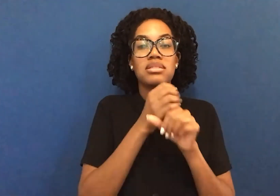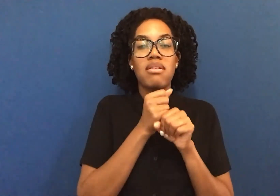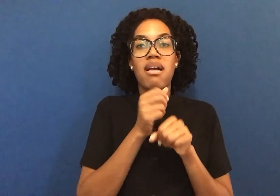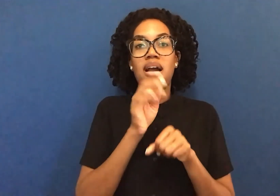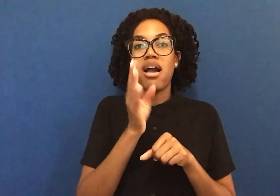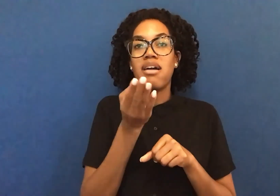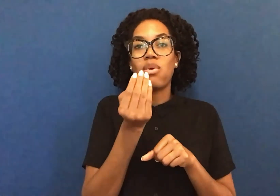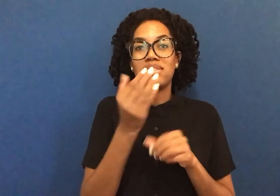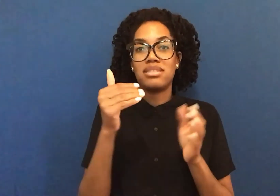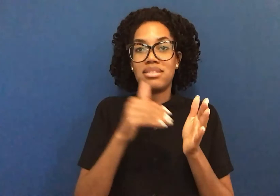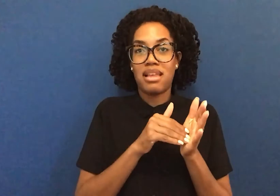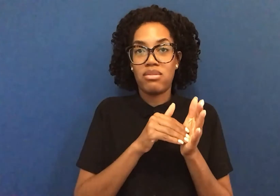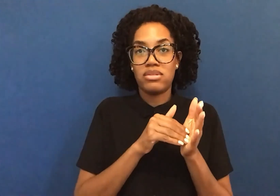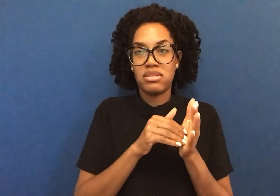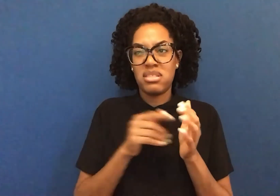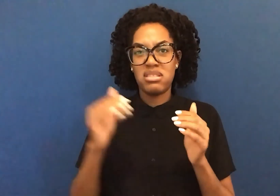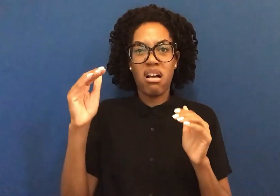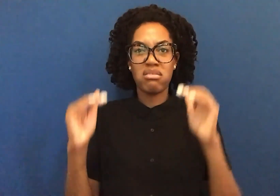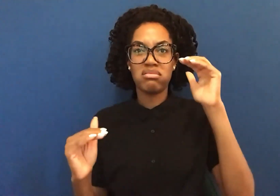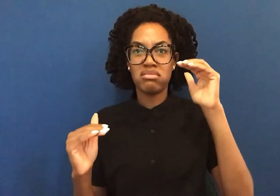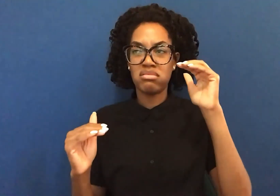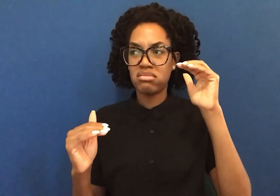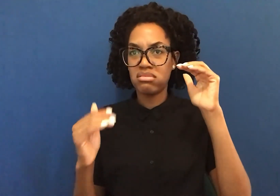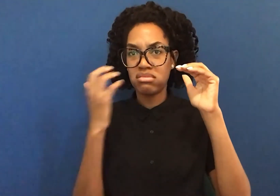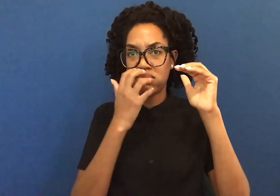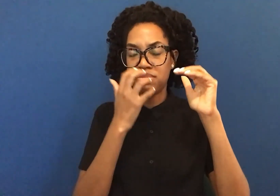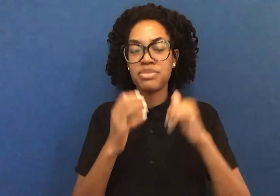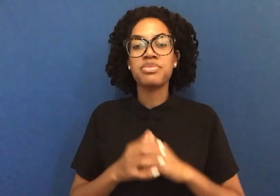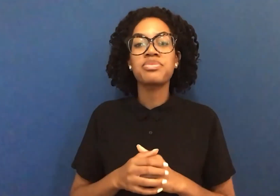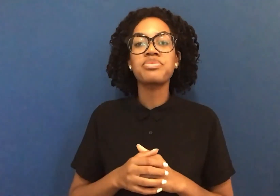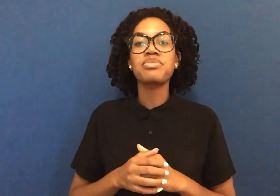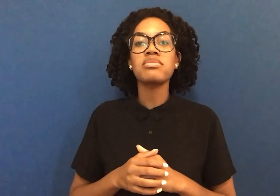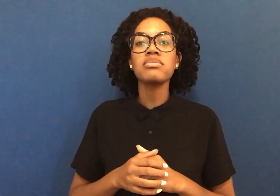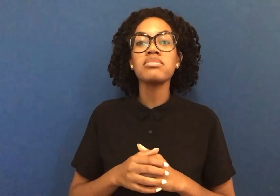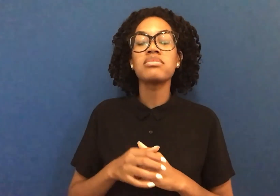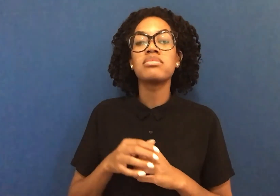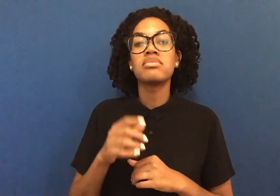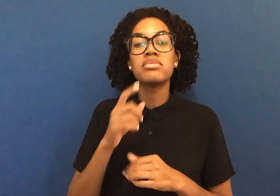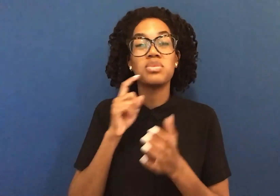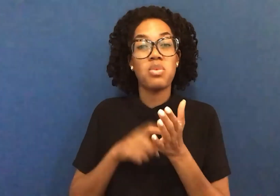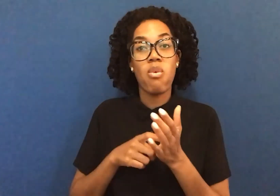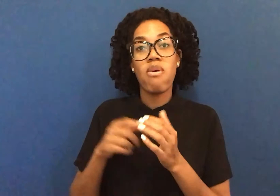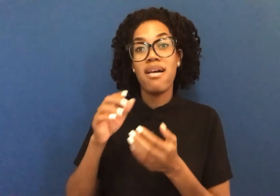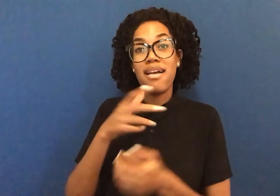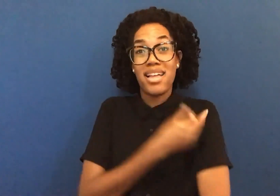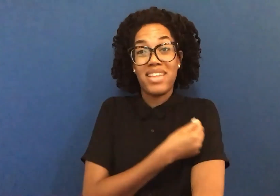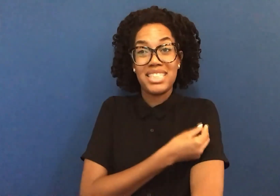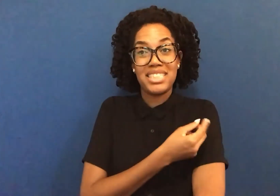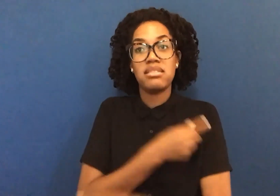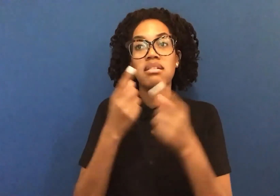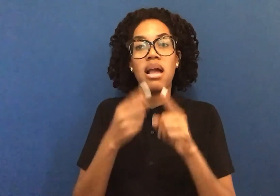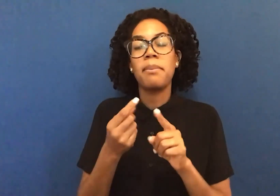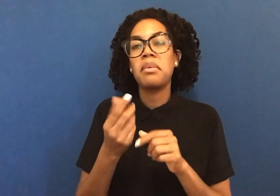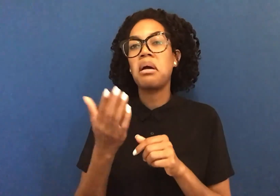have concerns about the shift to intradermal administration of vaccines, which occurred a little over a month ago. And we are